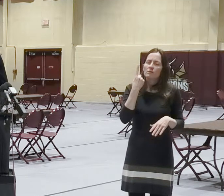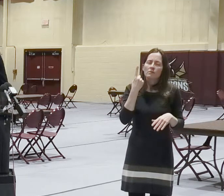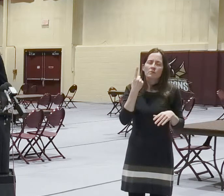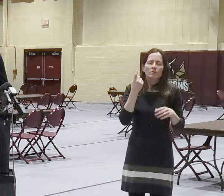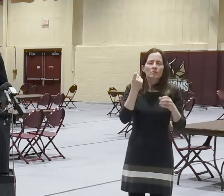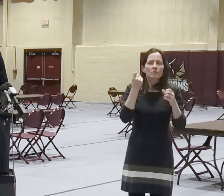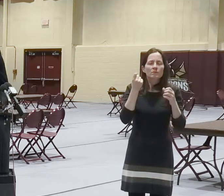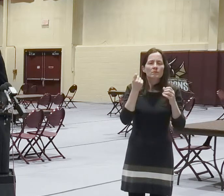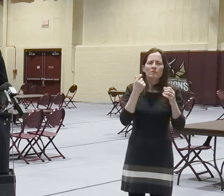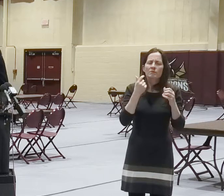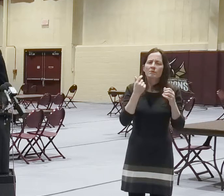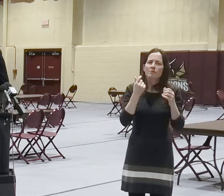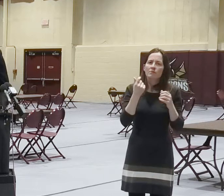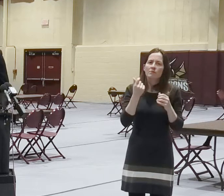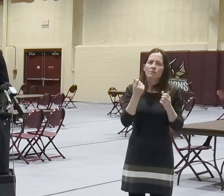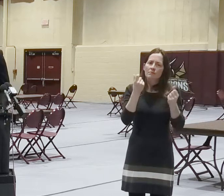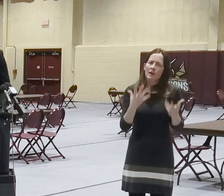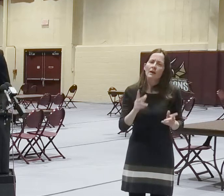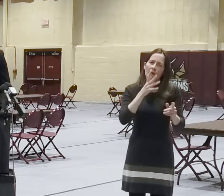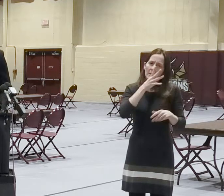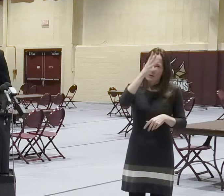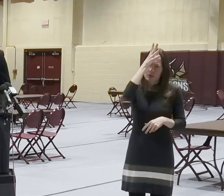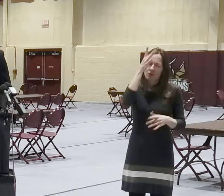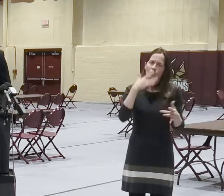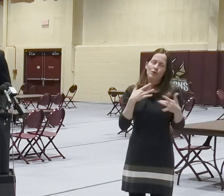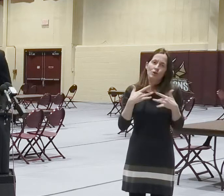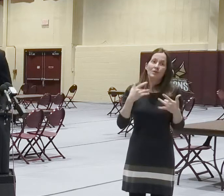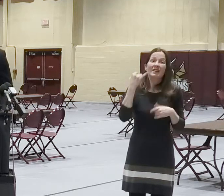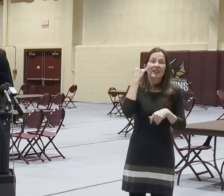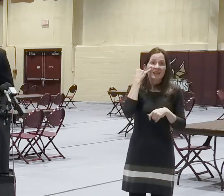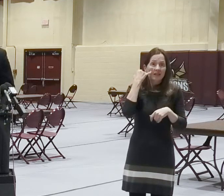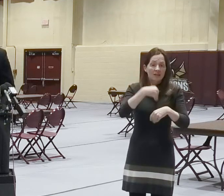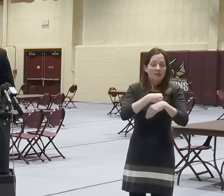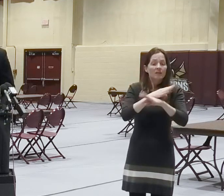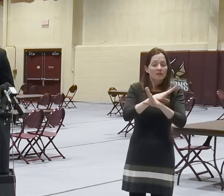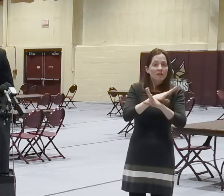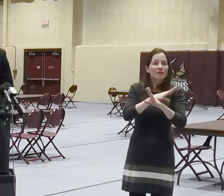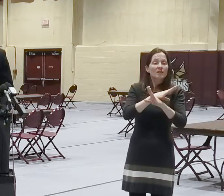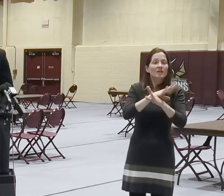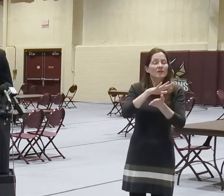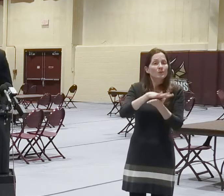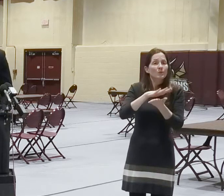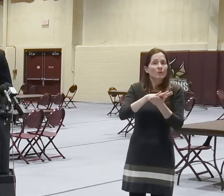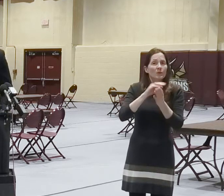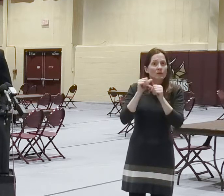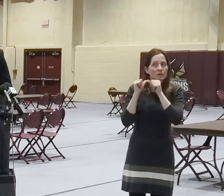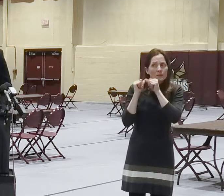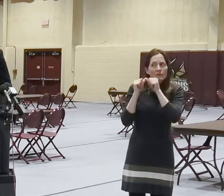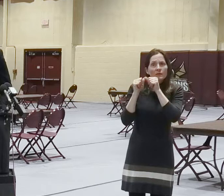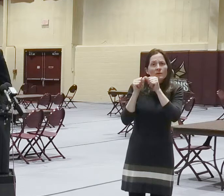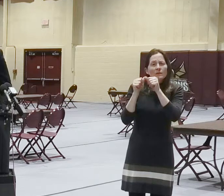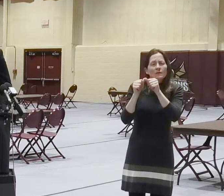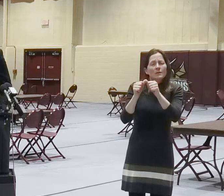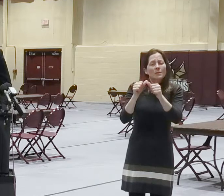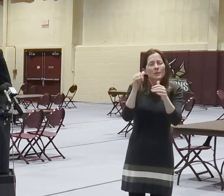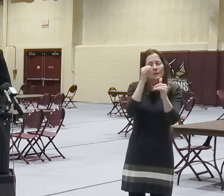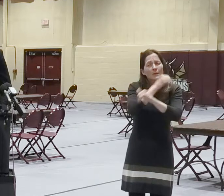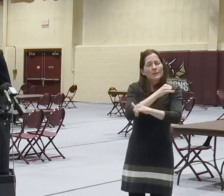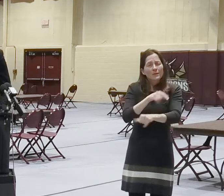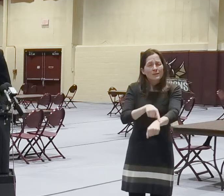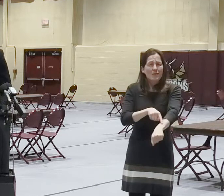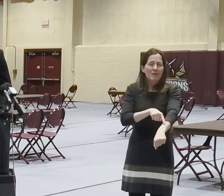have in Howard County about sustained virtual learning for such a long period of